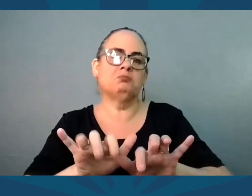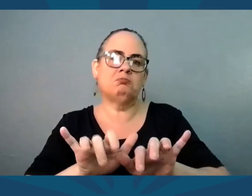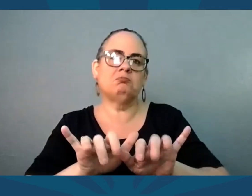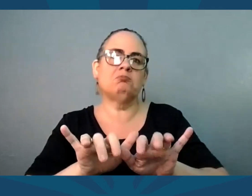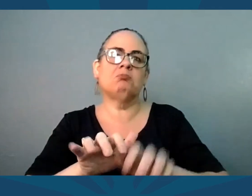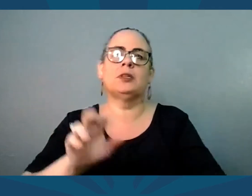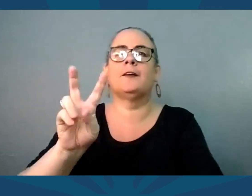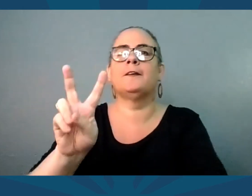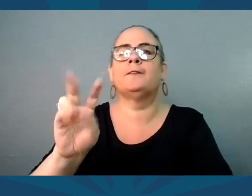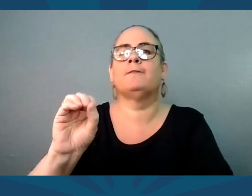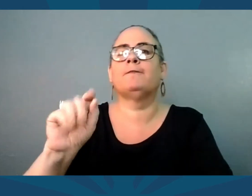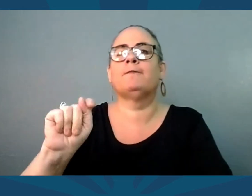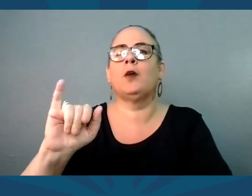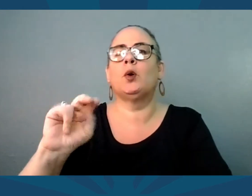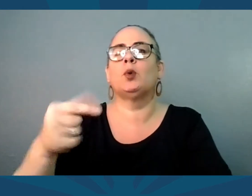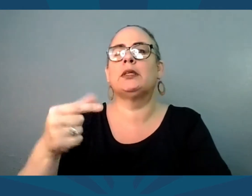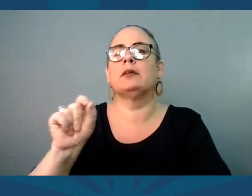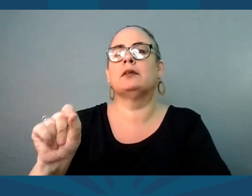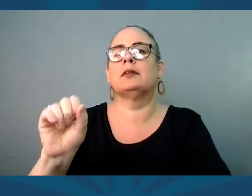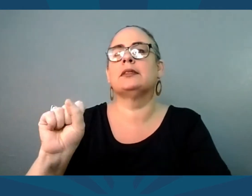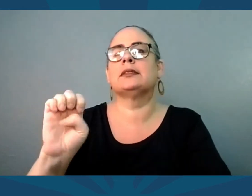800-253-3931 or